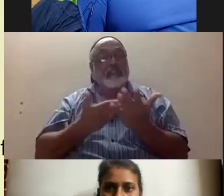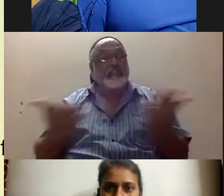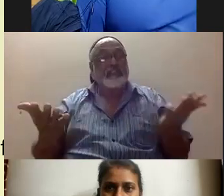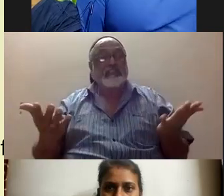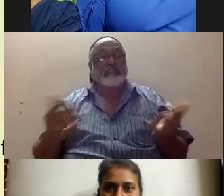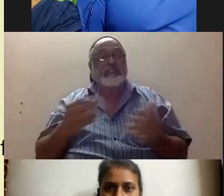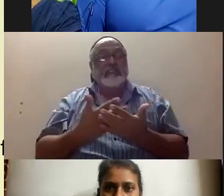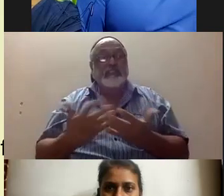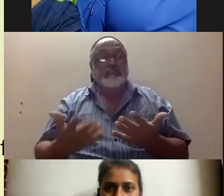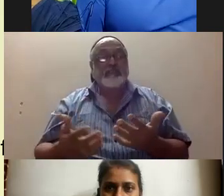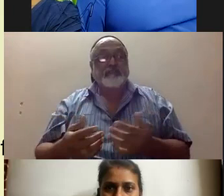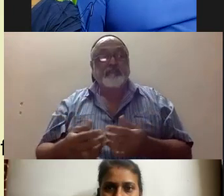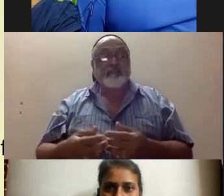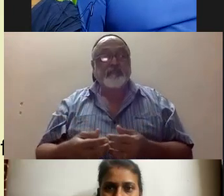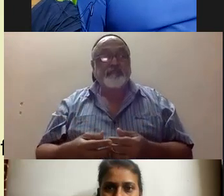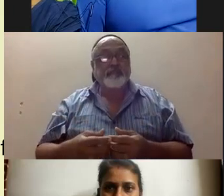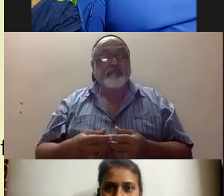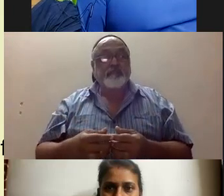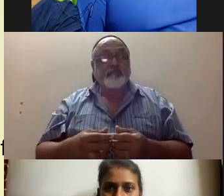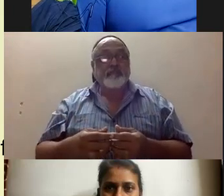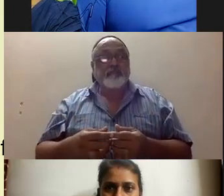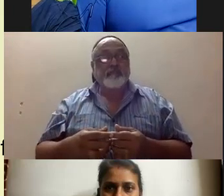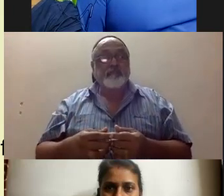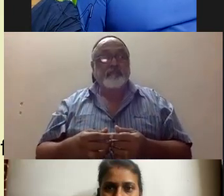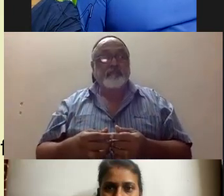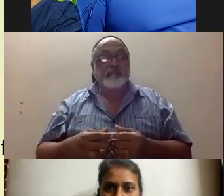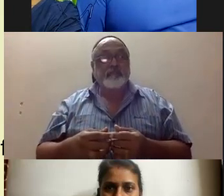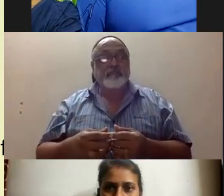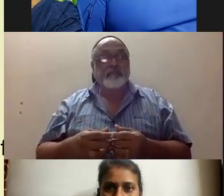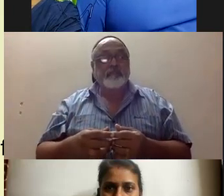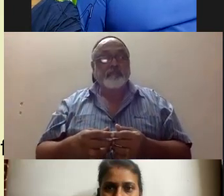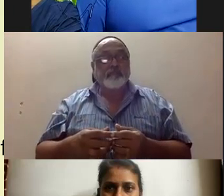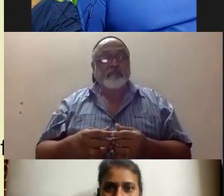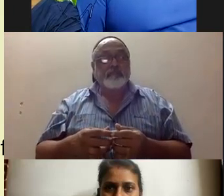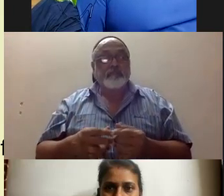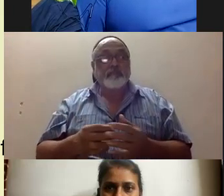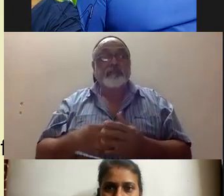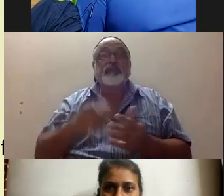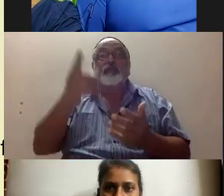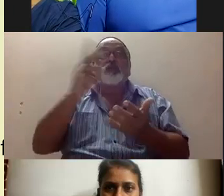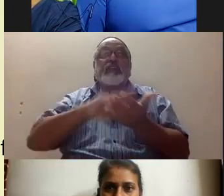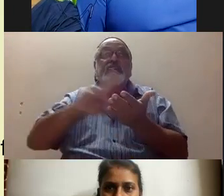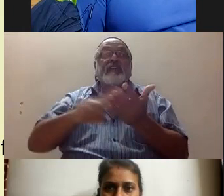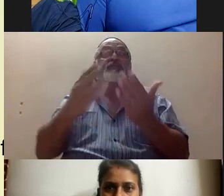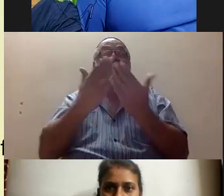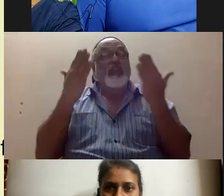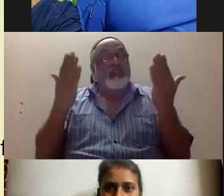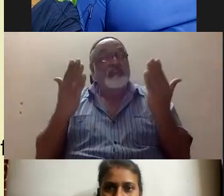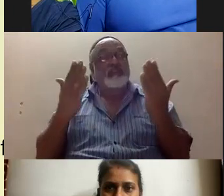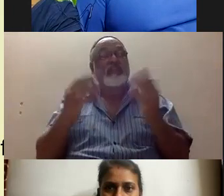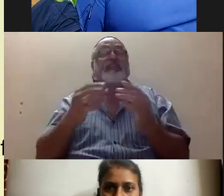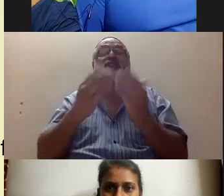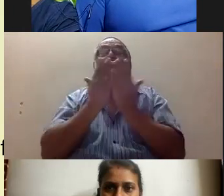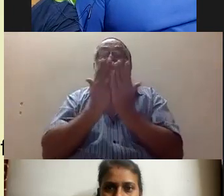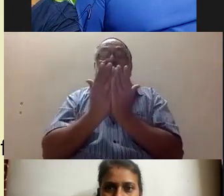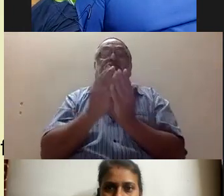felt could be few ways where you as research scholars or students or institutions or